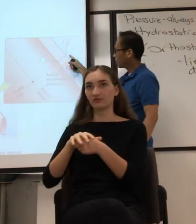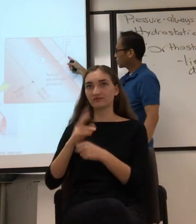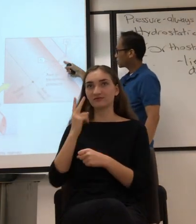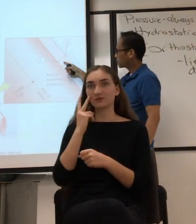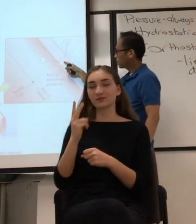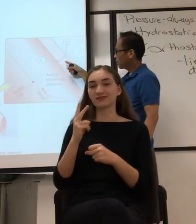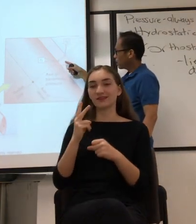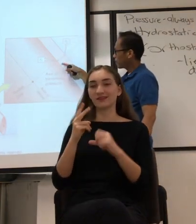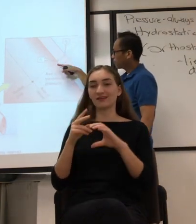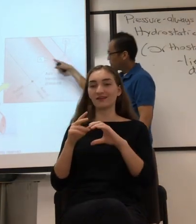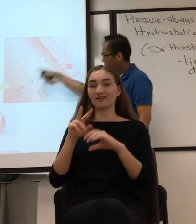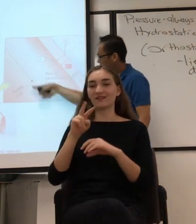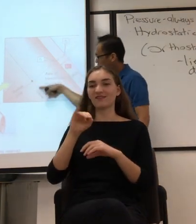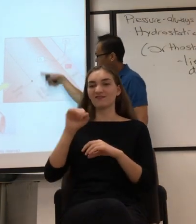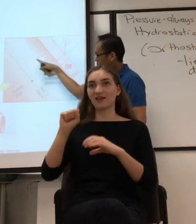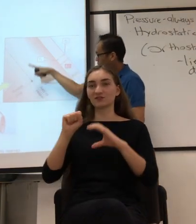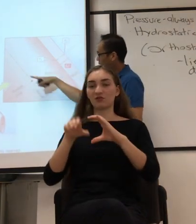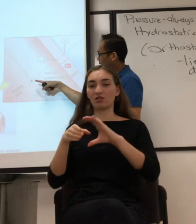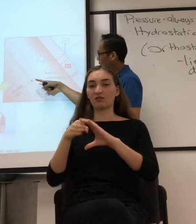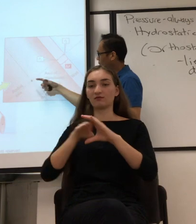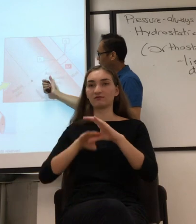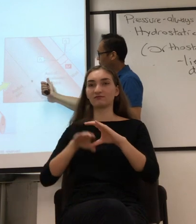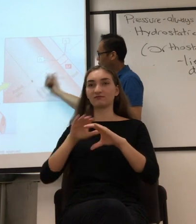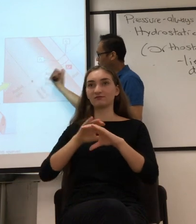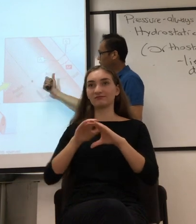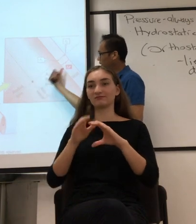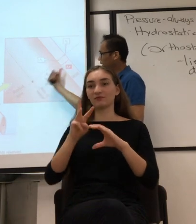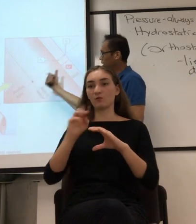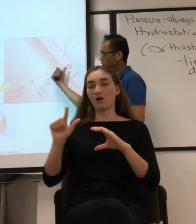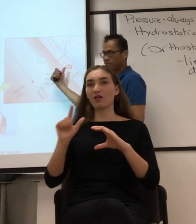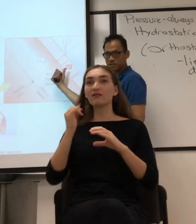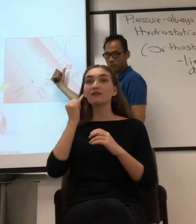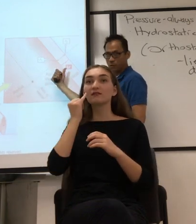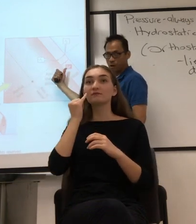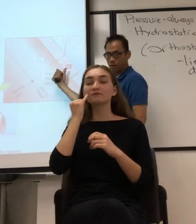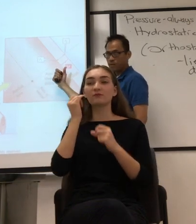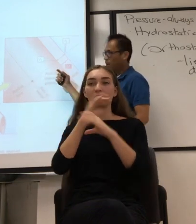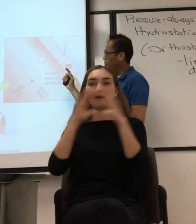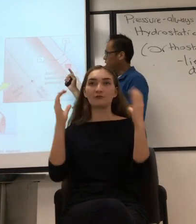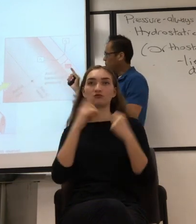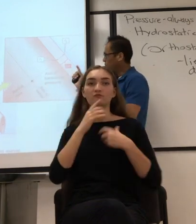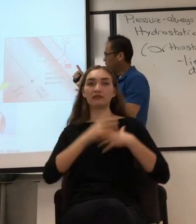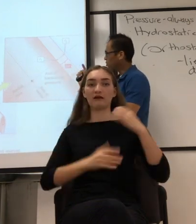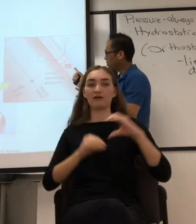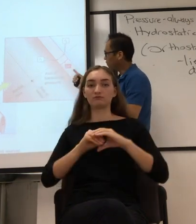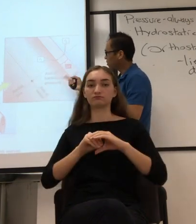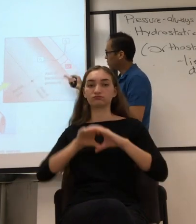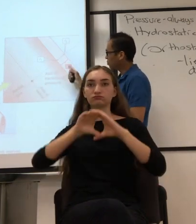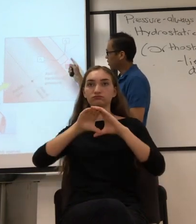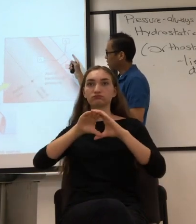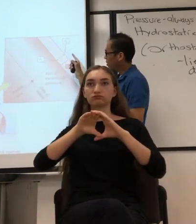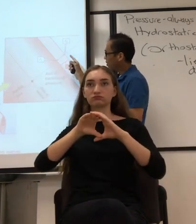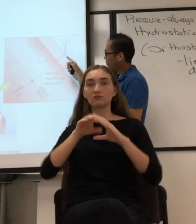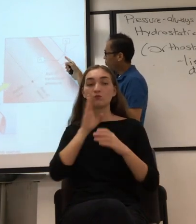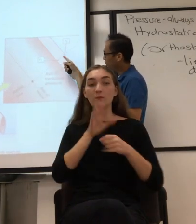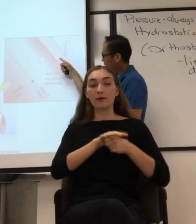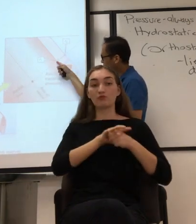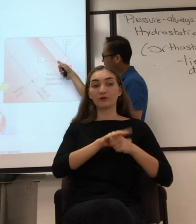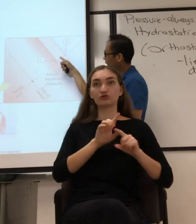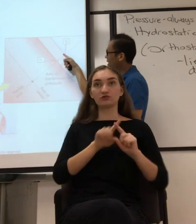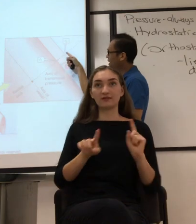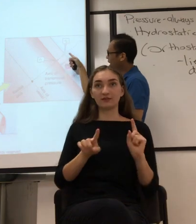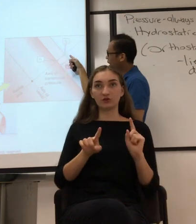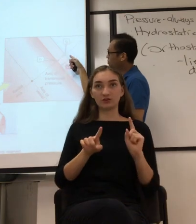our three tunics. And imagine there's blood here pushing against the vessel wall. There's going to be a pressure difference between the